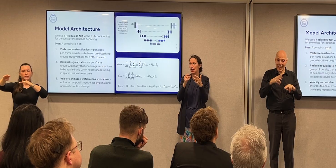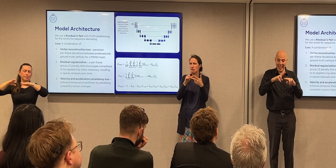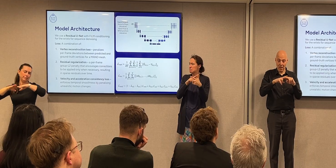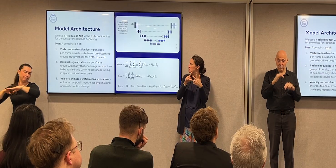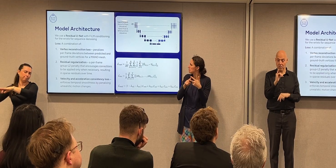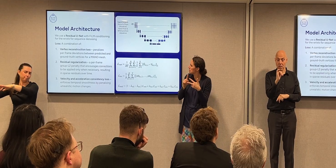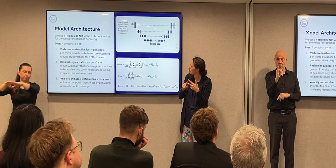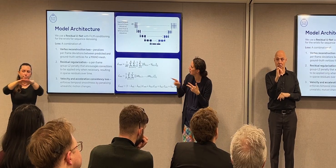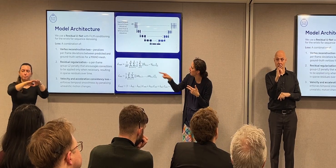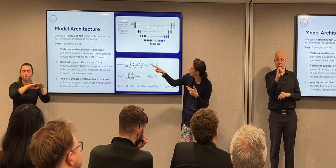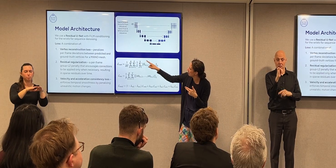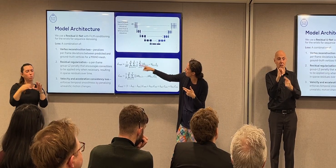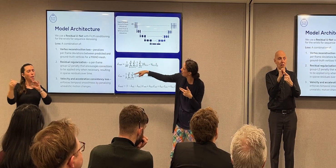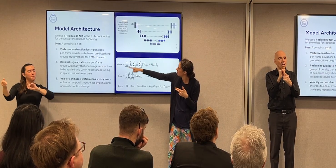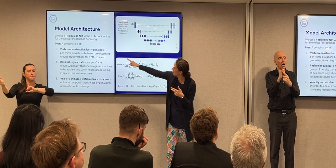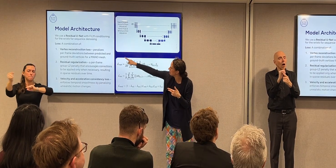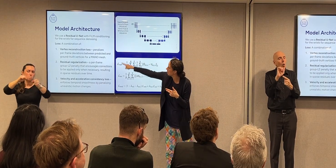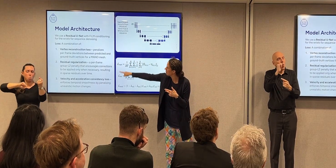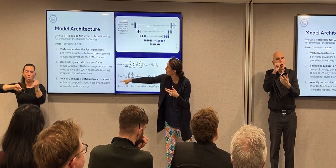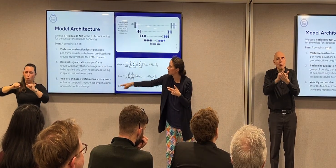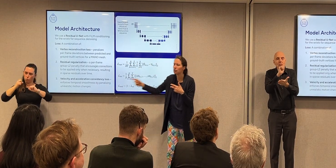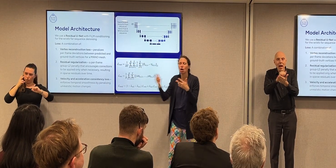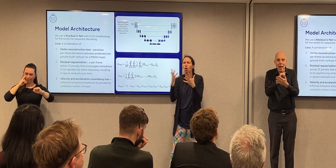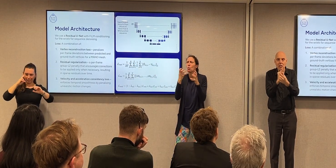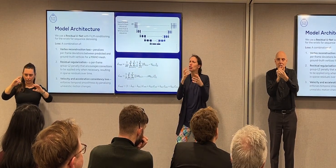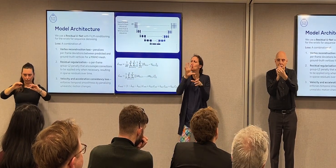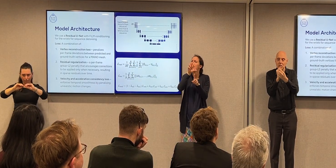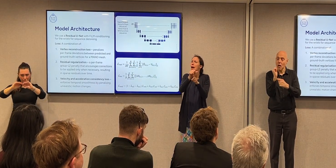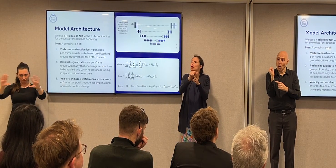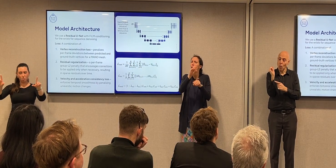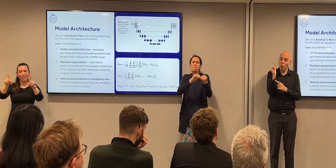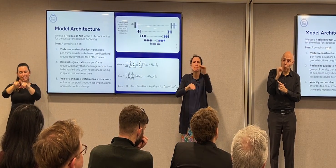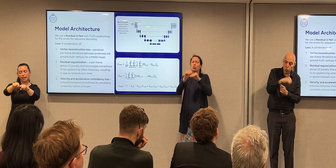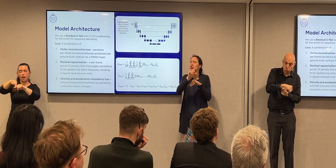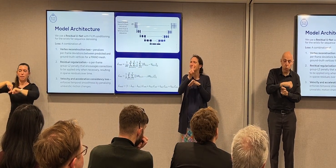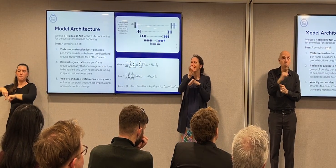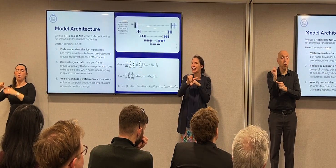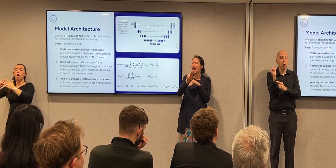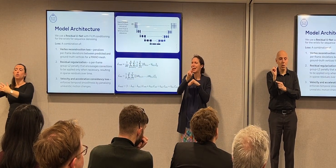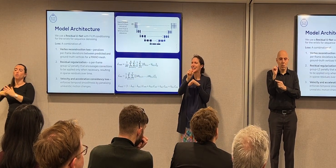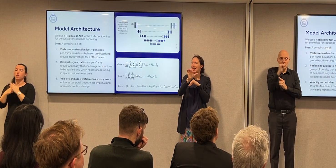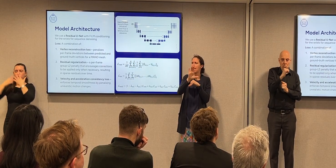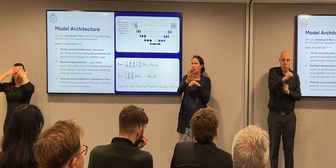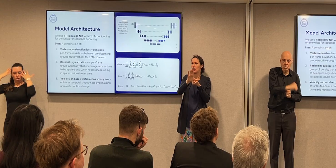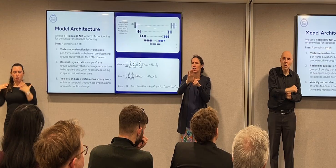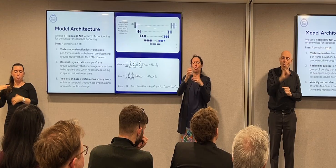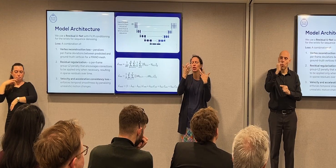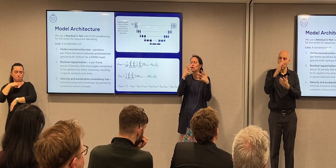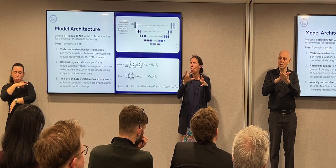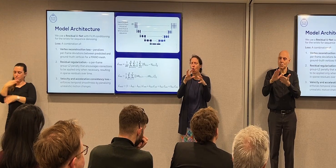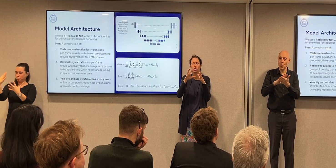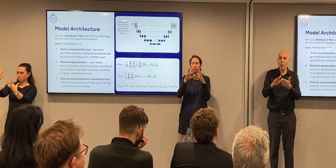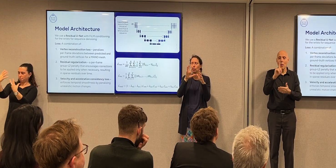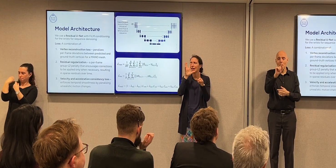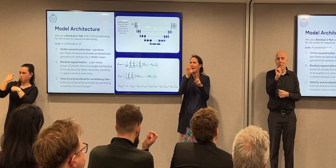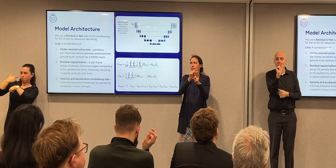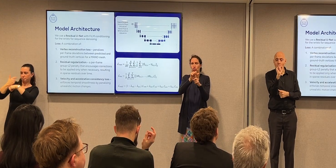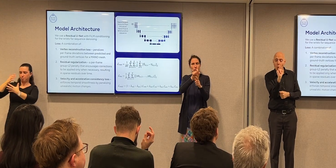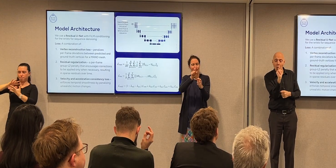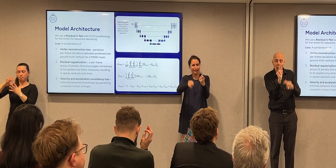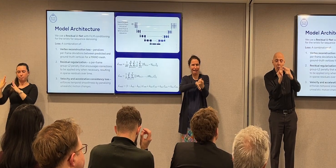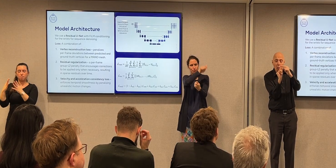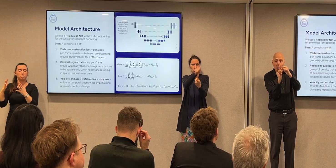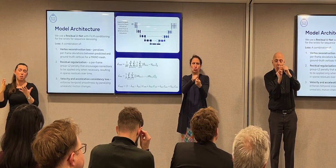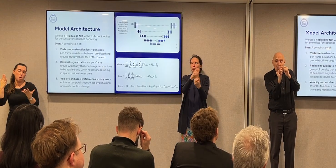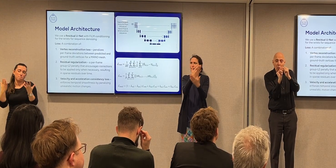is the motion dynamics of the original mocap sequence and not the absolute hand pose for